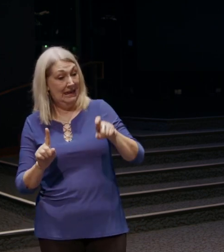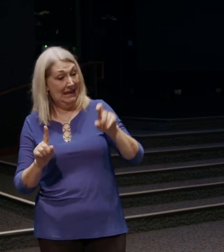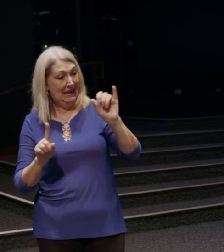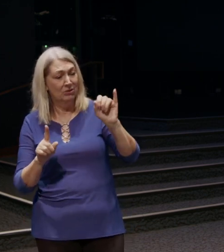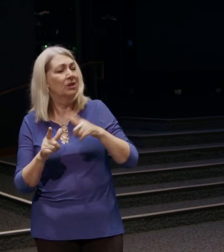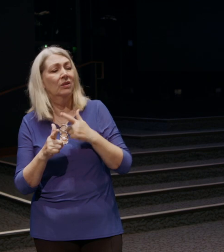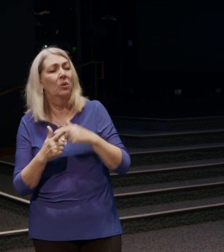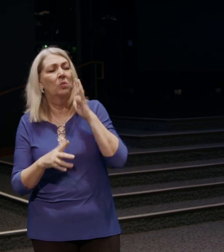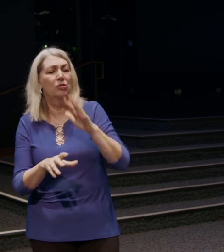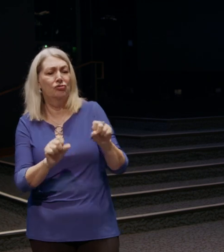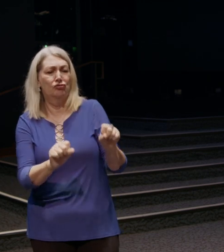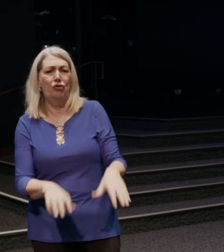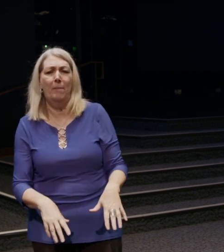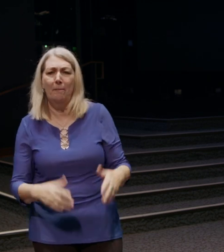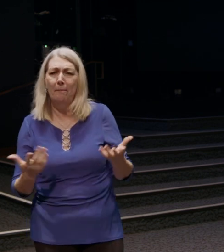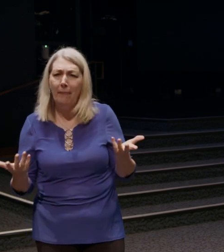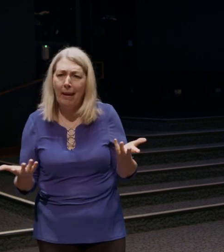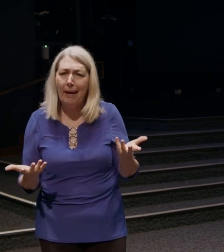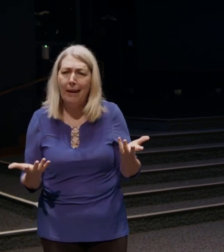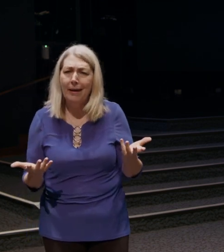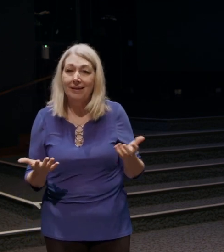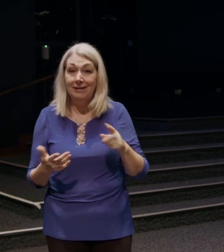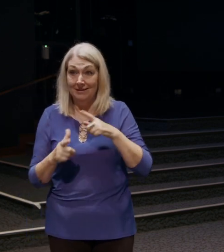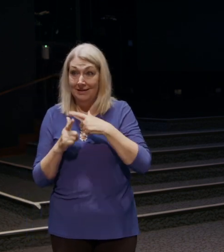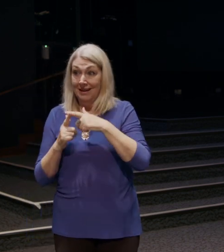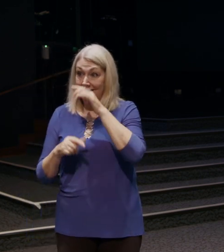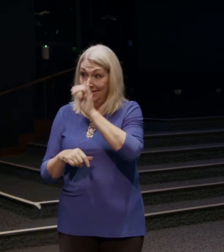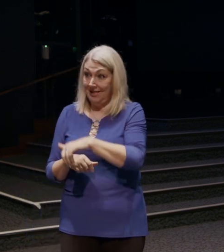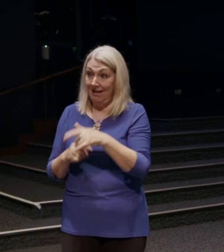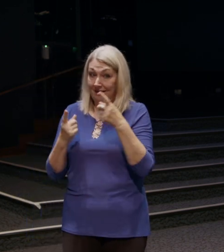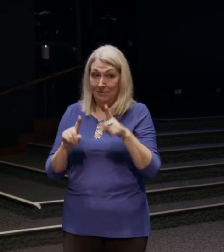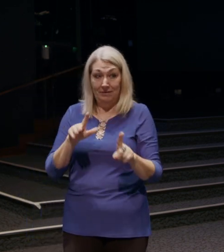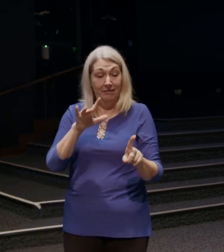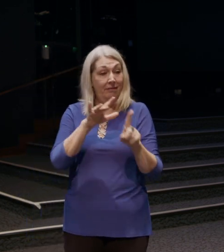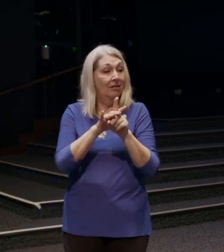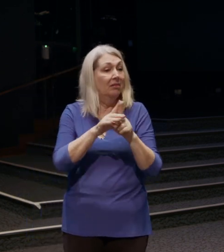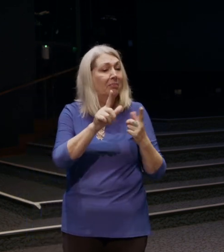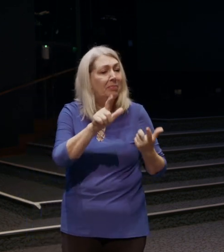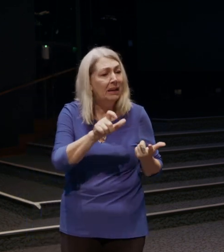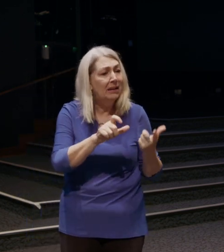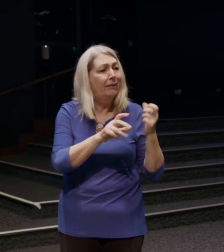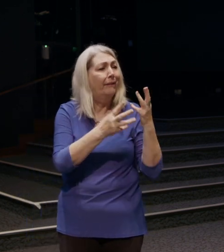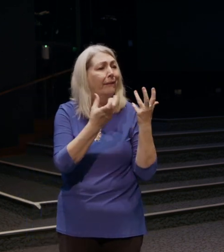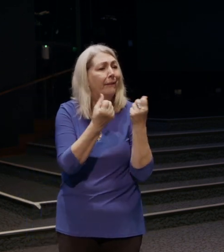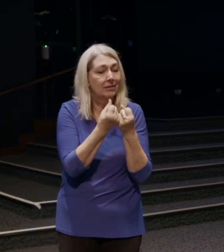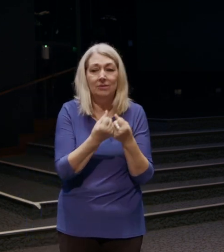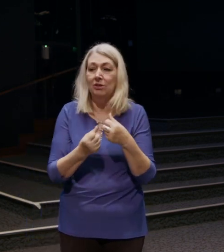insurance, upon which time his insurance will cease? No.